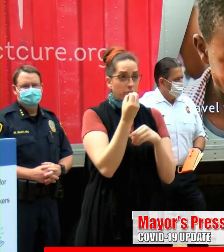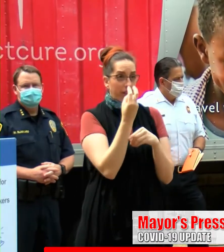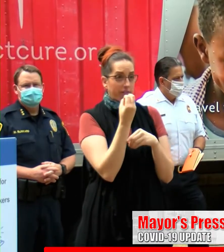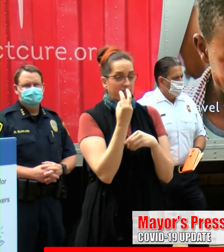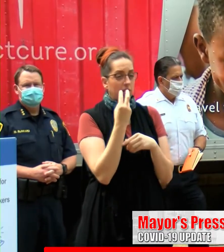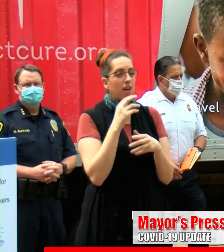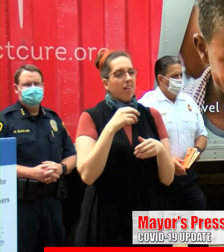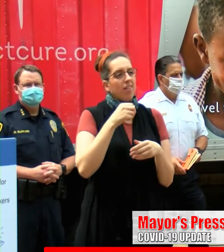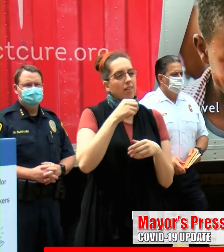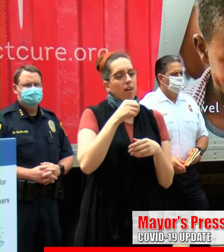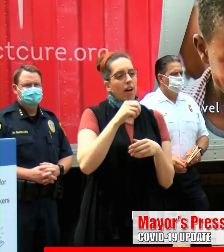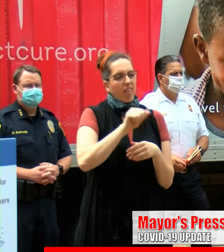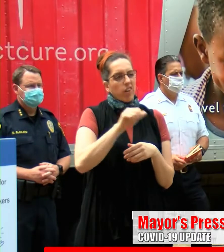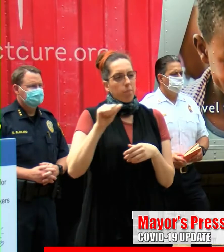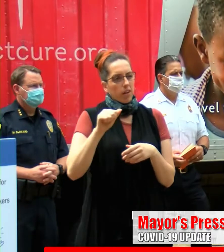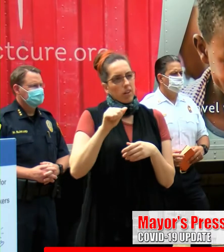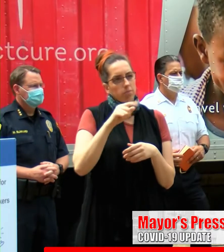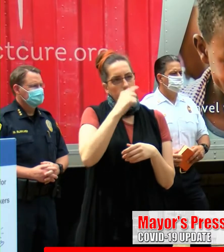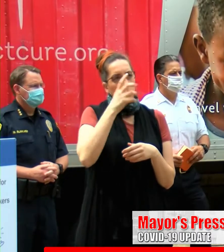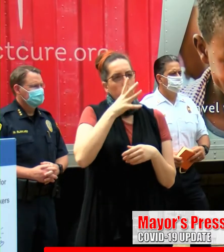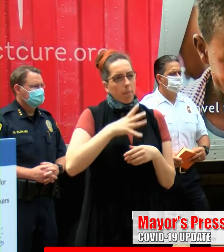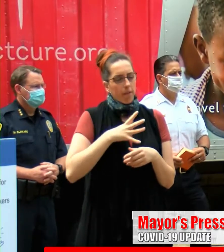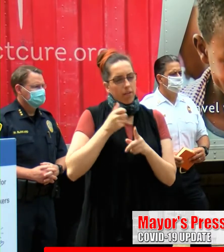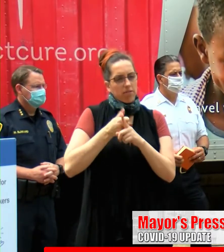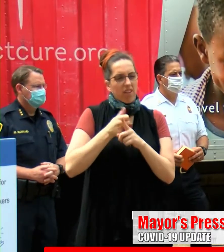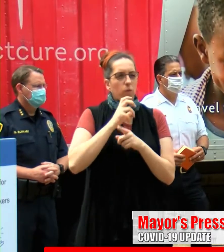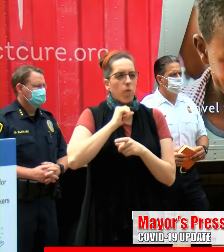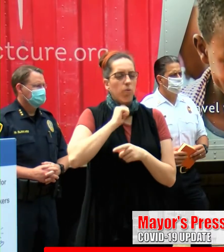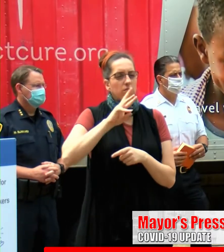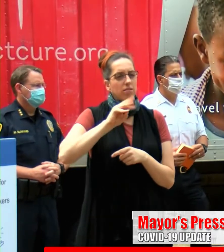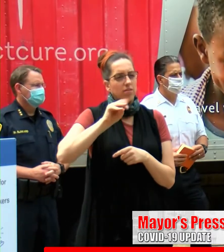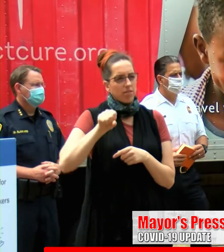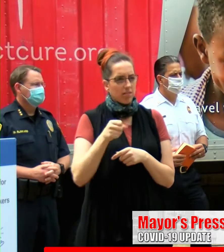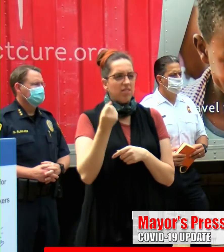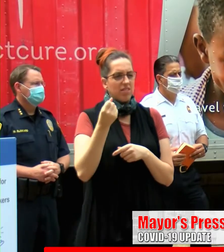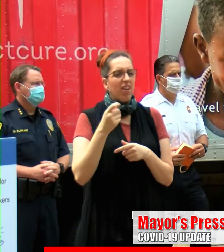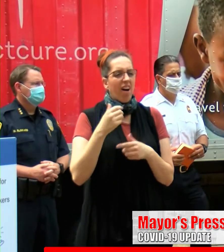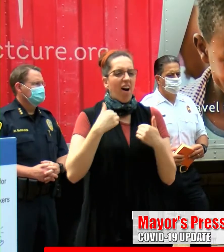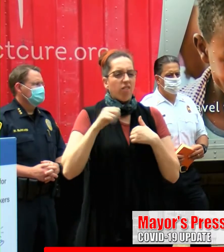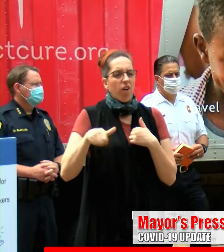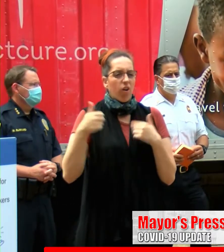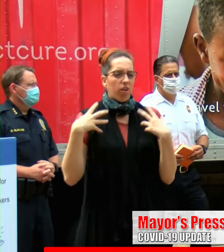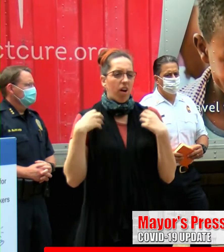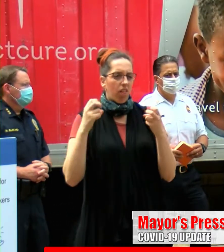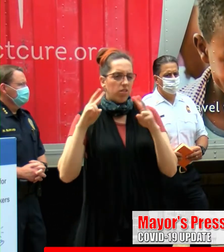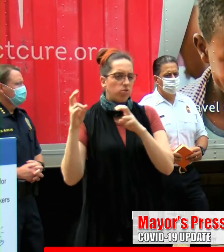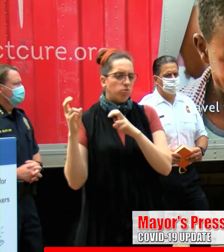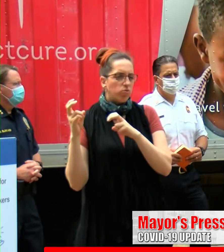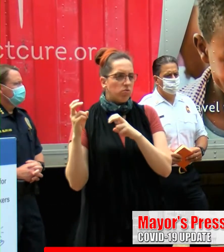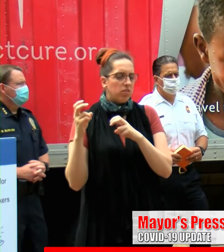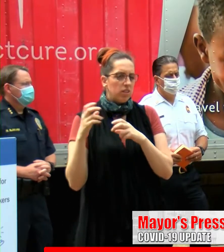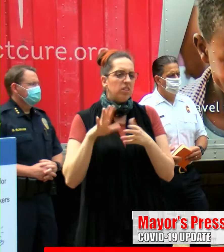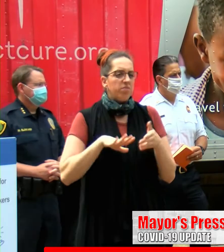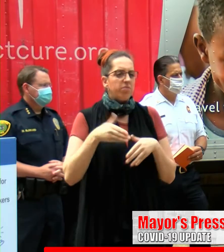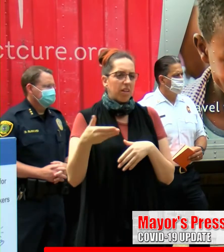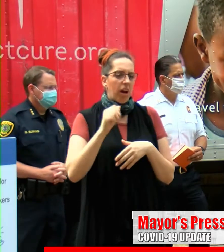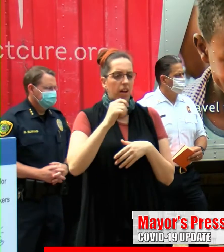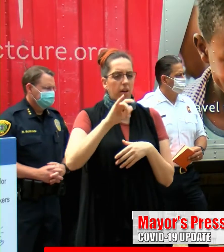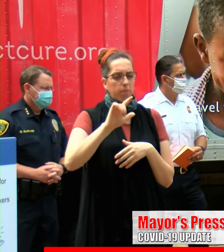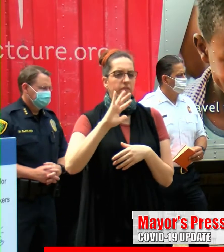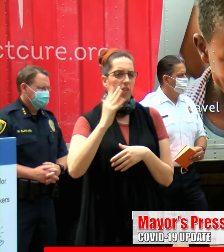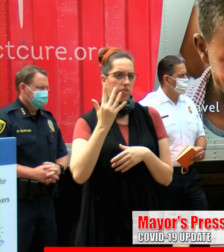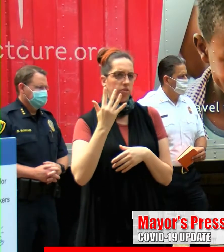an African-American woman in her 60s with underlying health conditions who passed away on April the